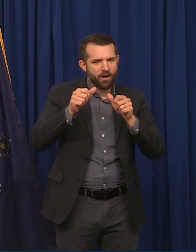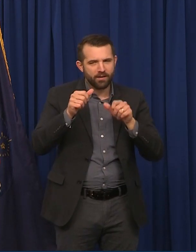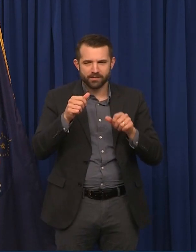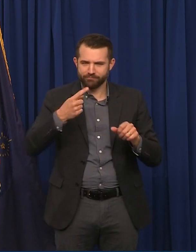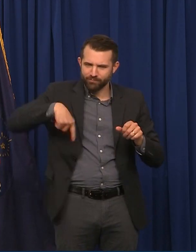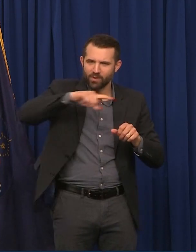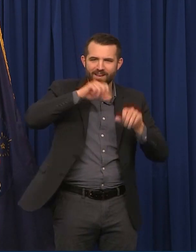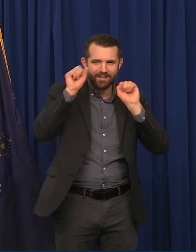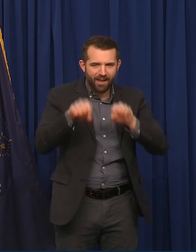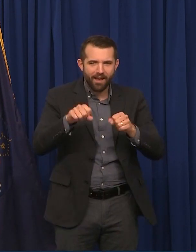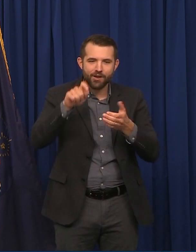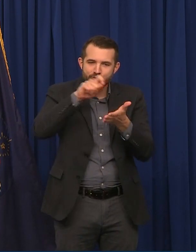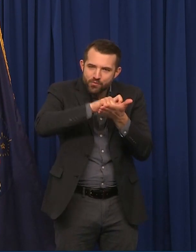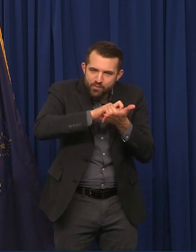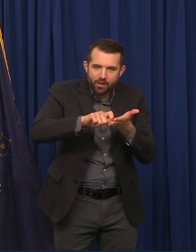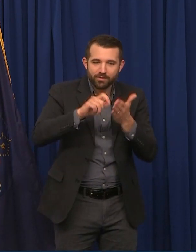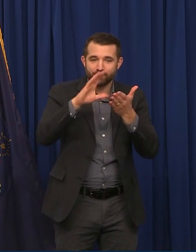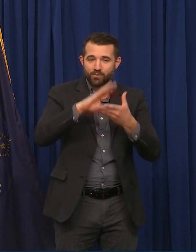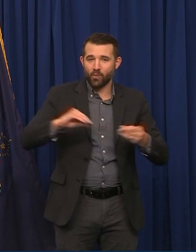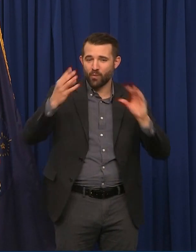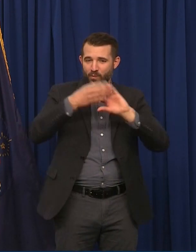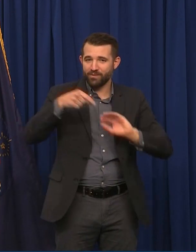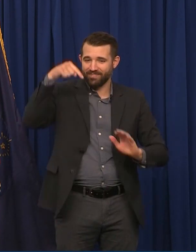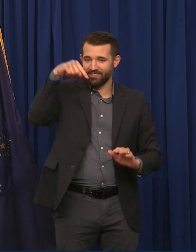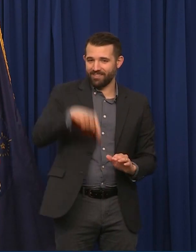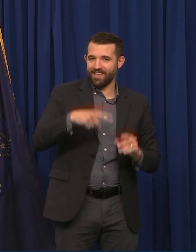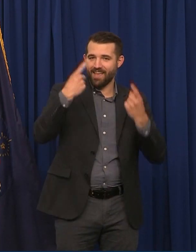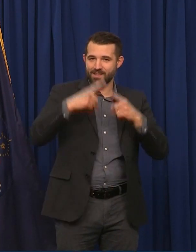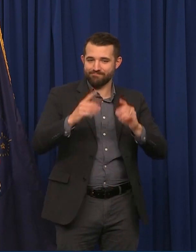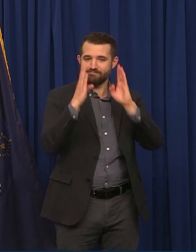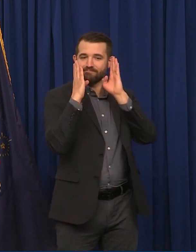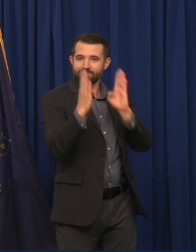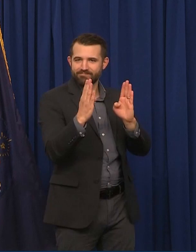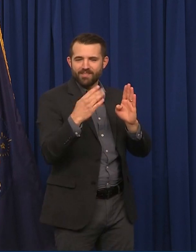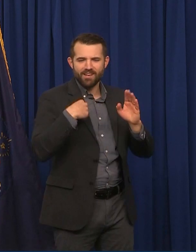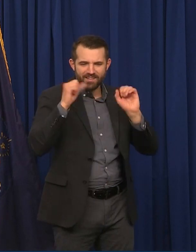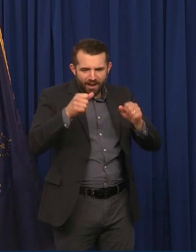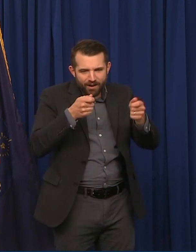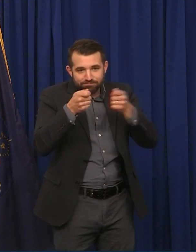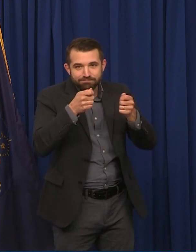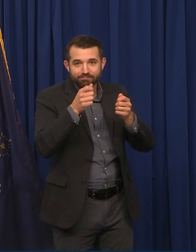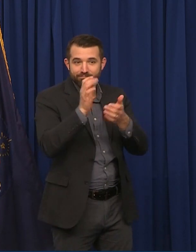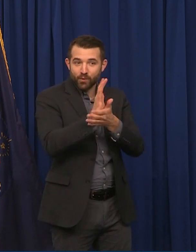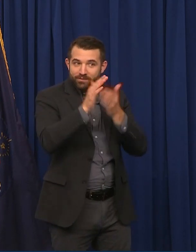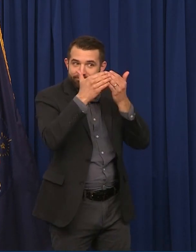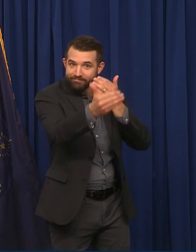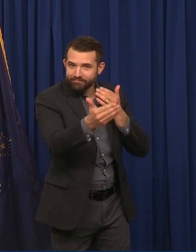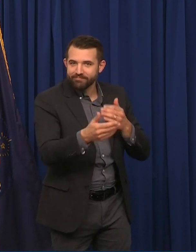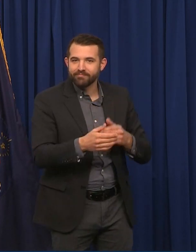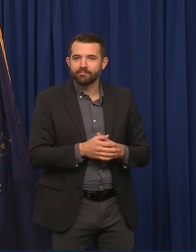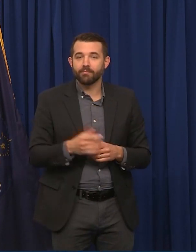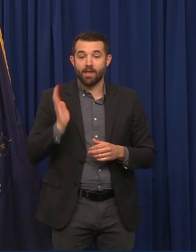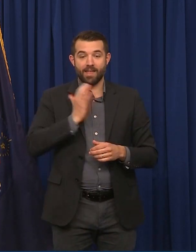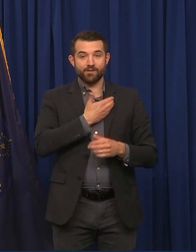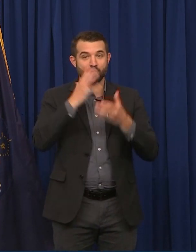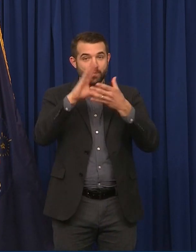We are the ones who can control the arc of the story by doing particular